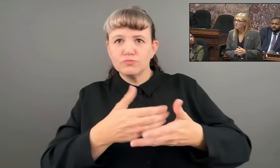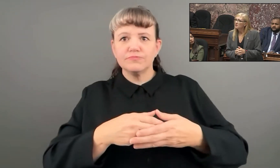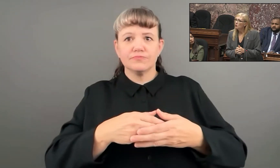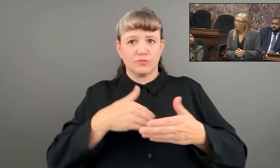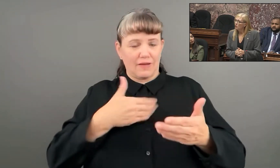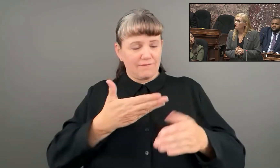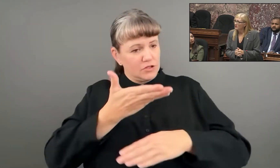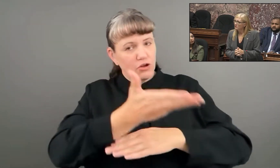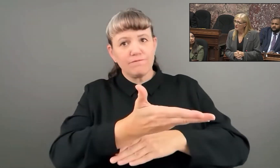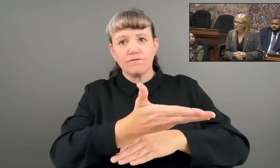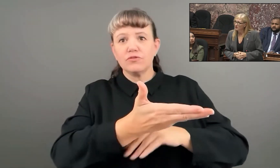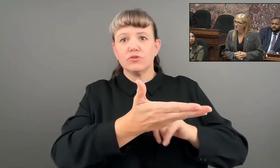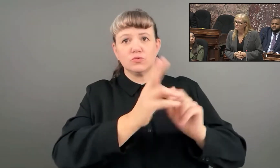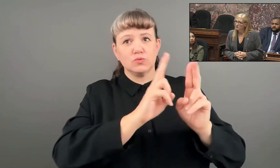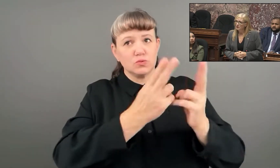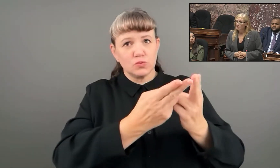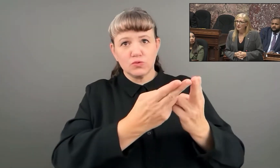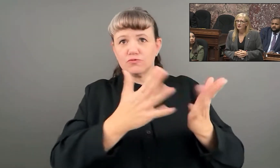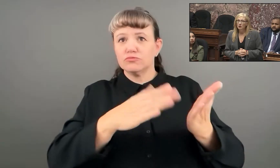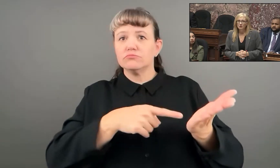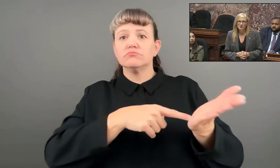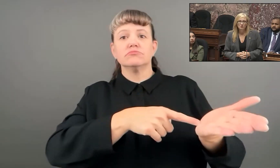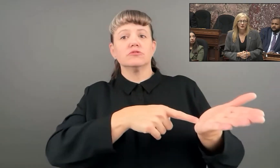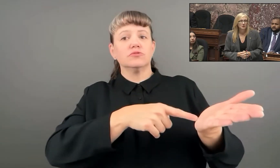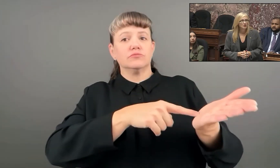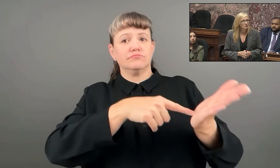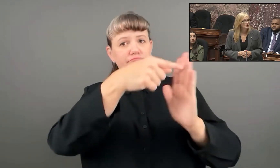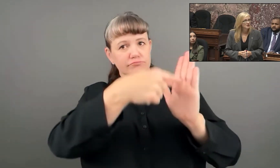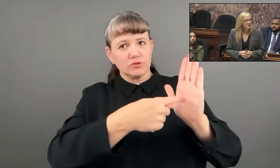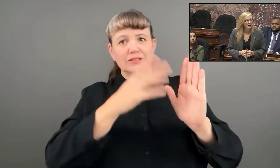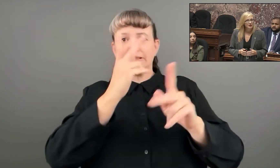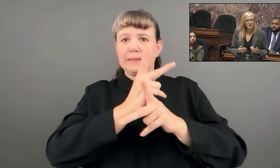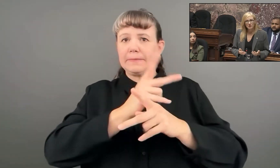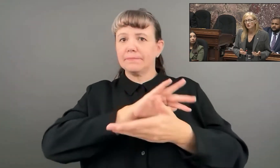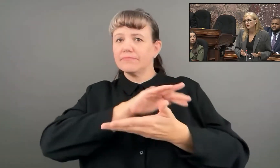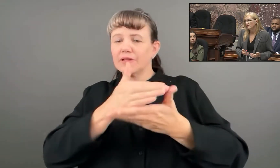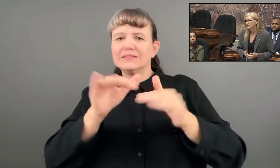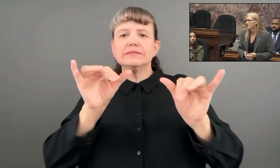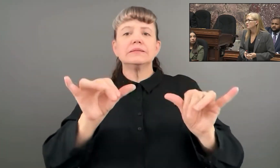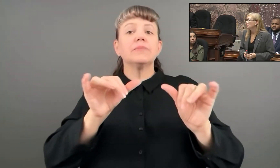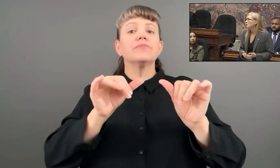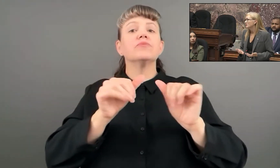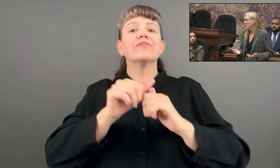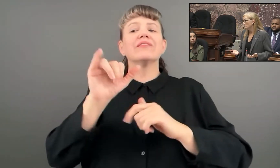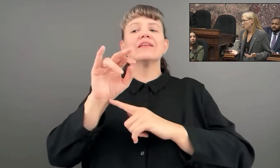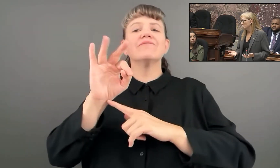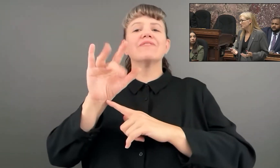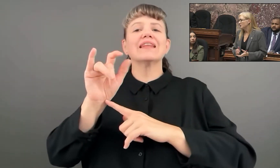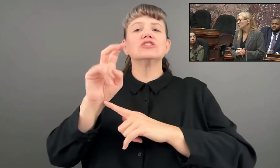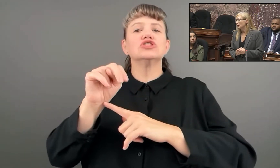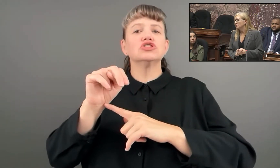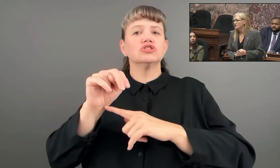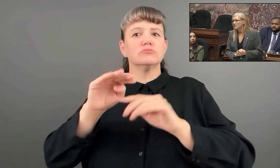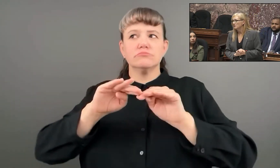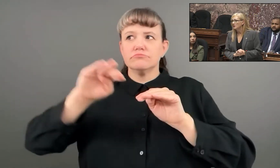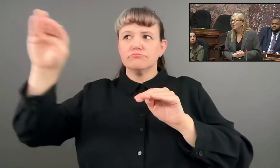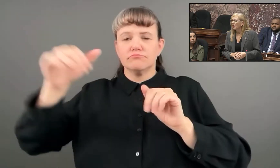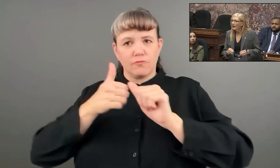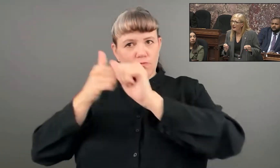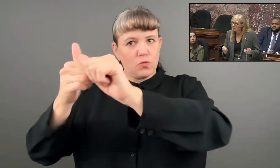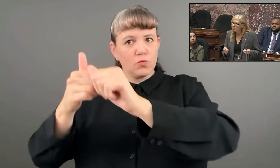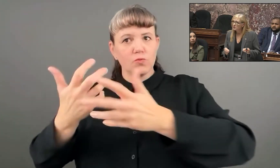that keeps them whole with inflation. It also includes additional funds for the lowest paid workers that are part of this